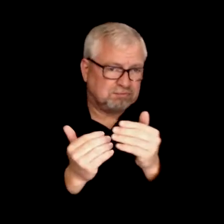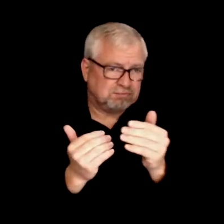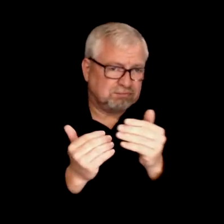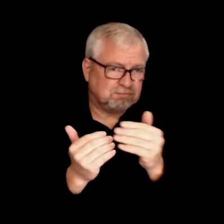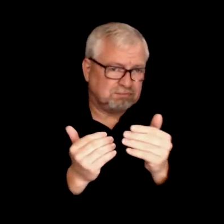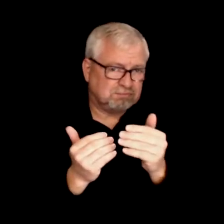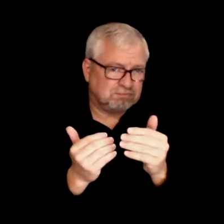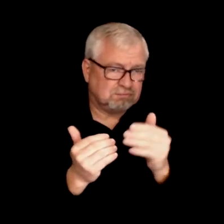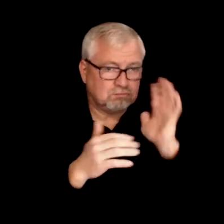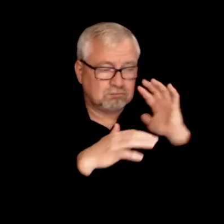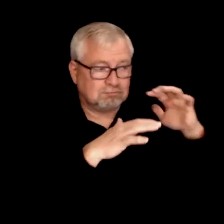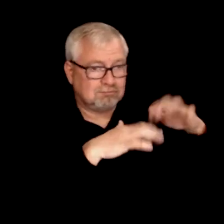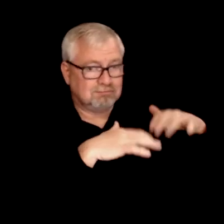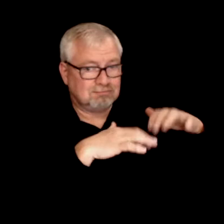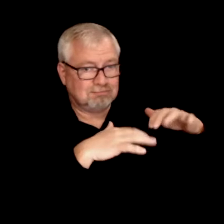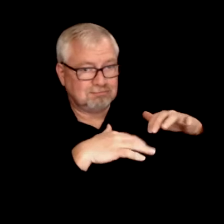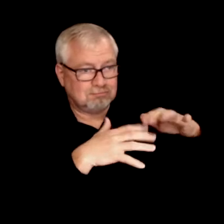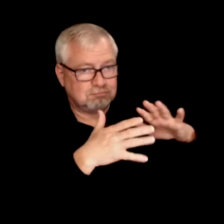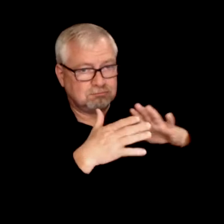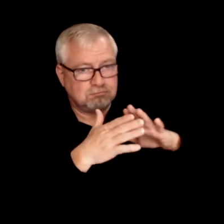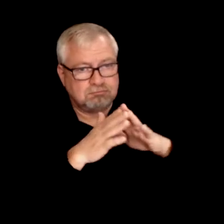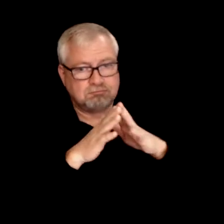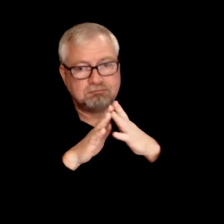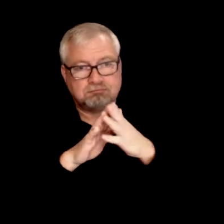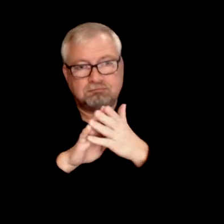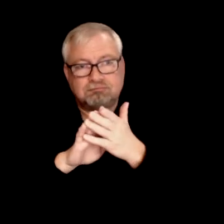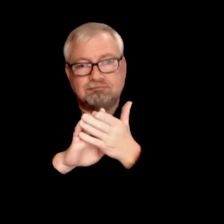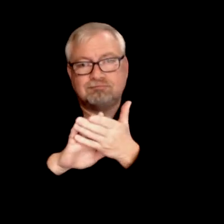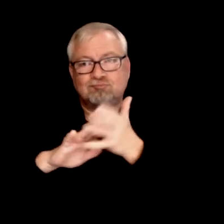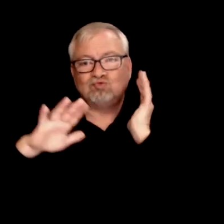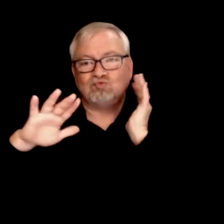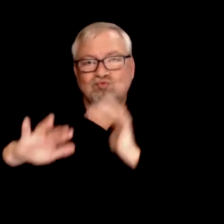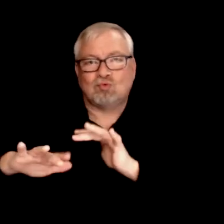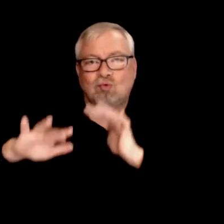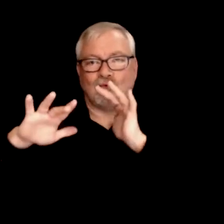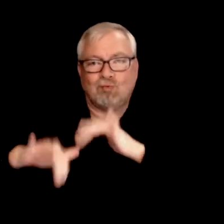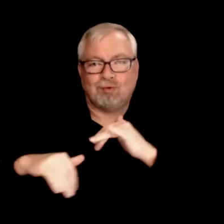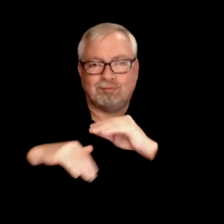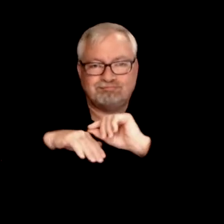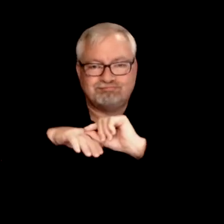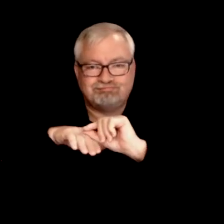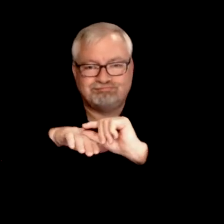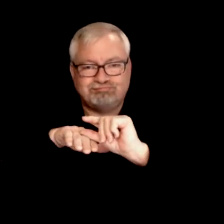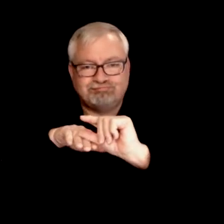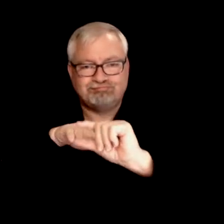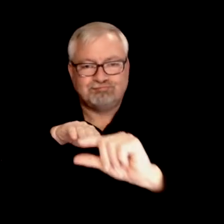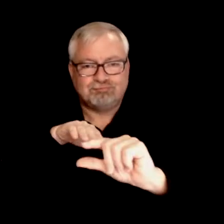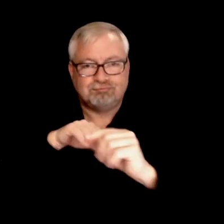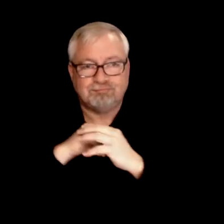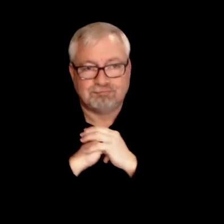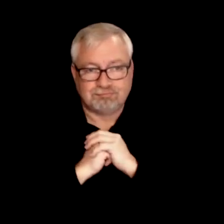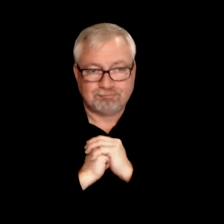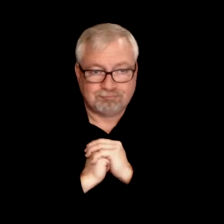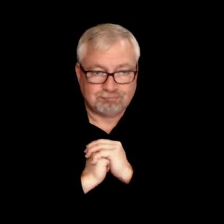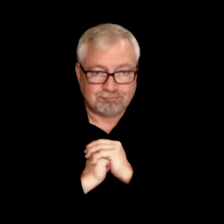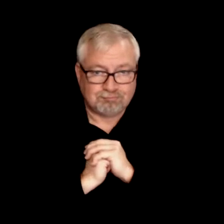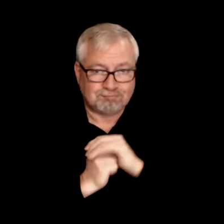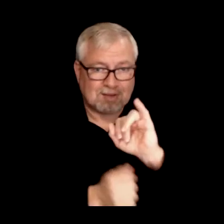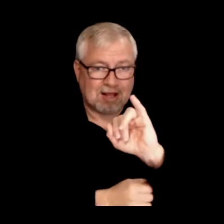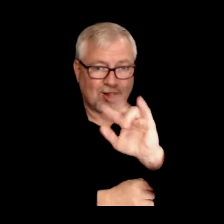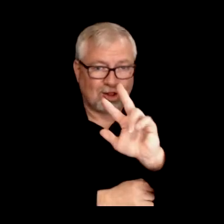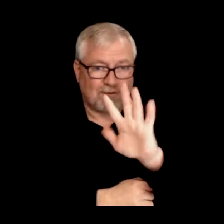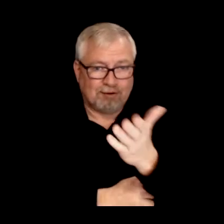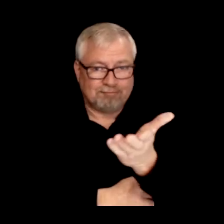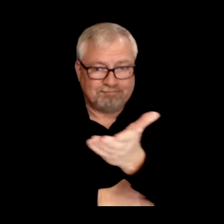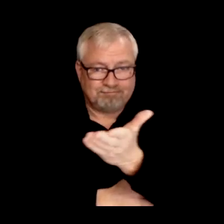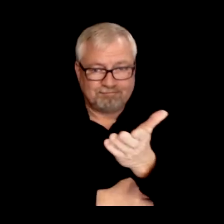starting to become snow covered, especially between lanes and on ramps and bridges. Here's I-35 southbound near Highway 10, also